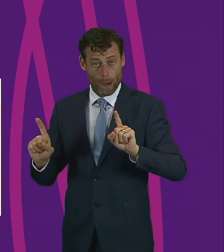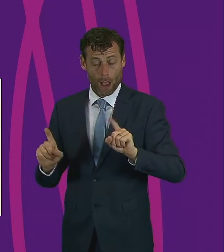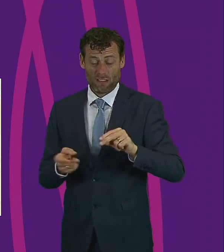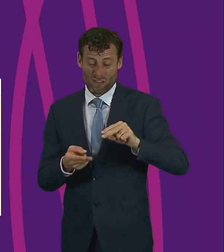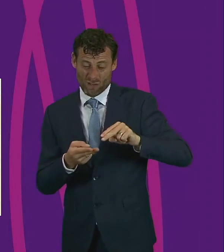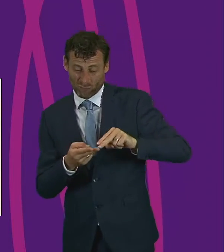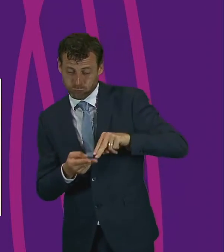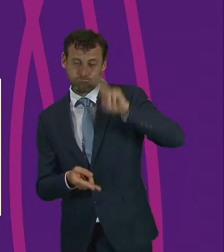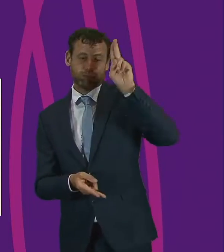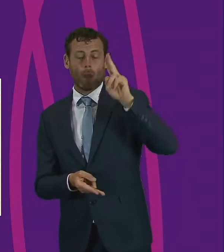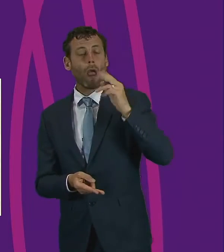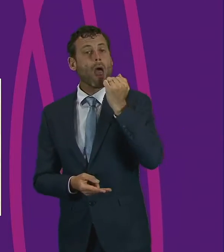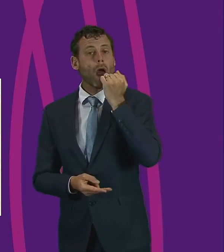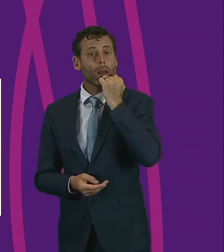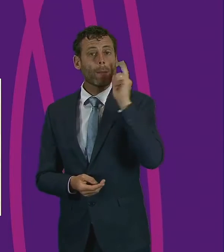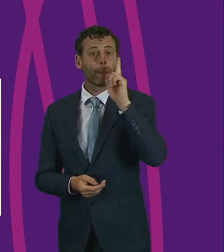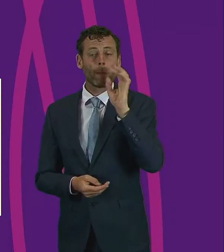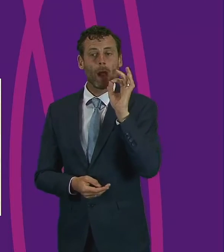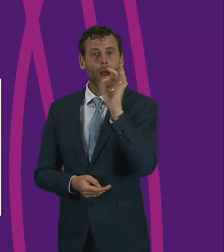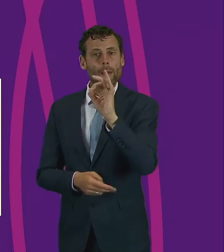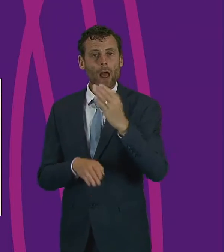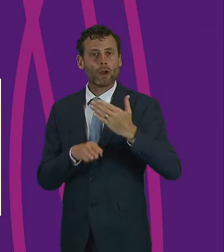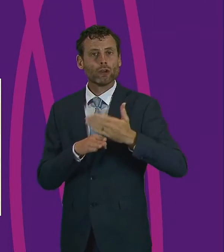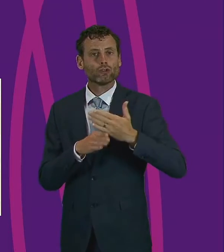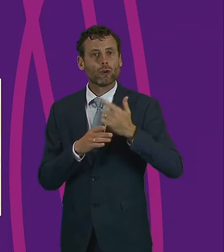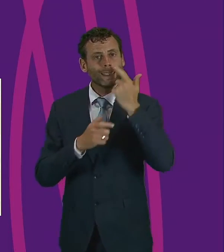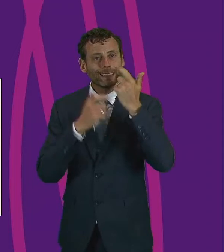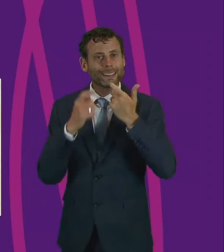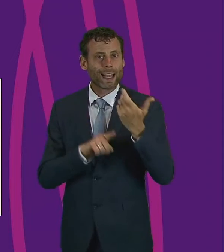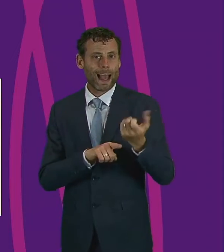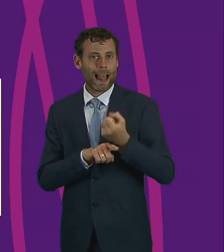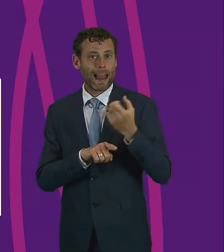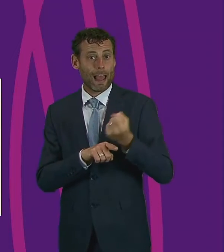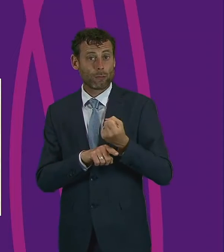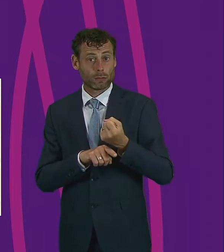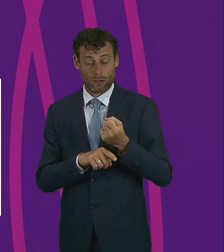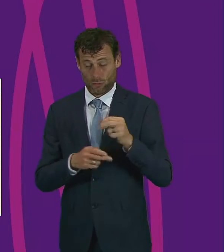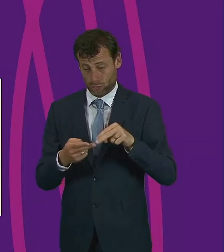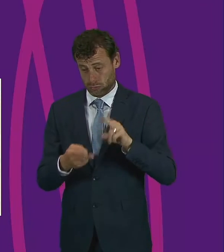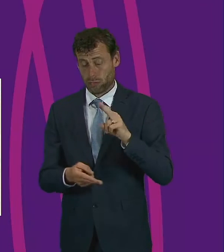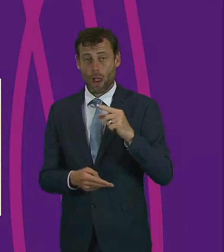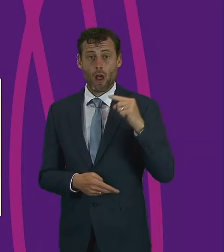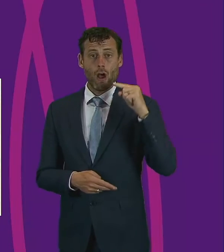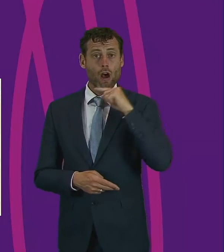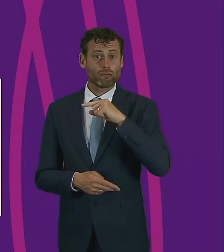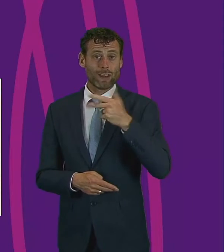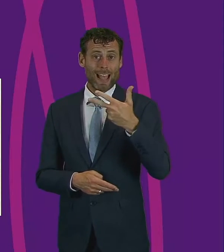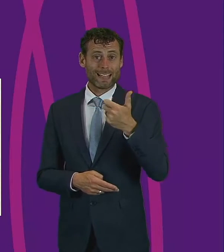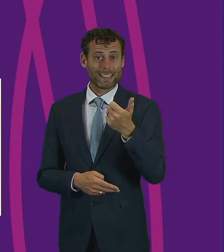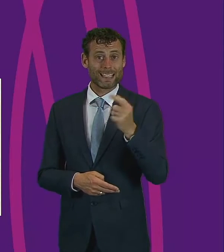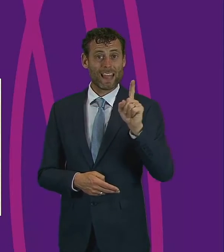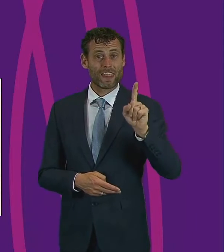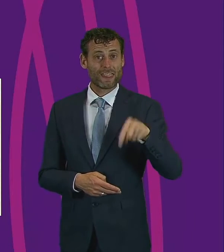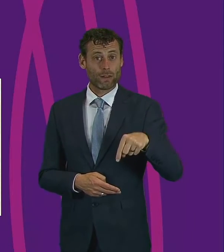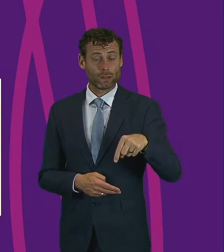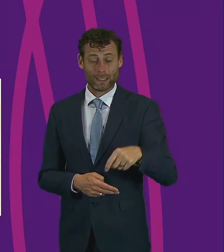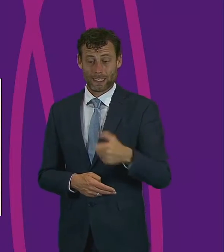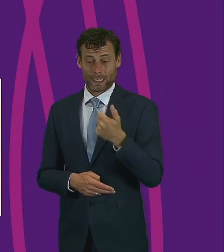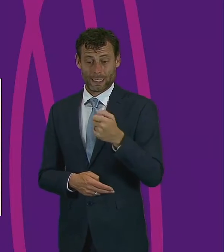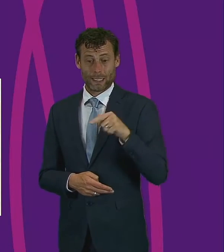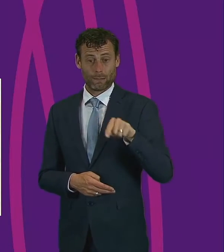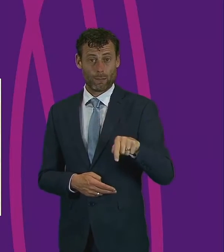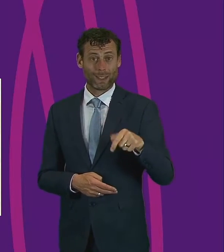in March and April has taken the number of claims to 186,000, around 6.6% of the workforce.